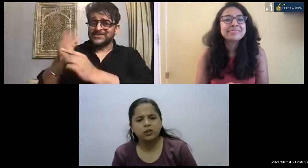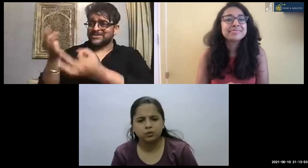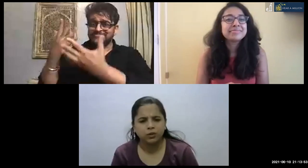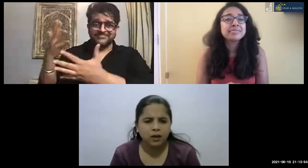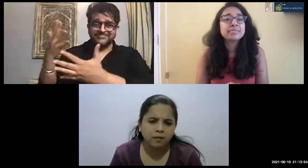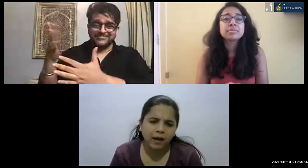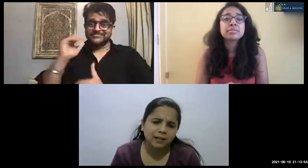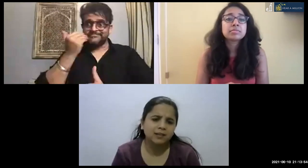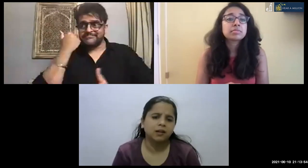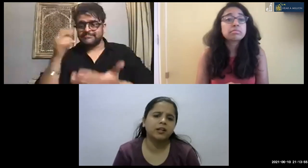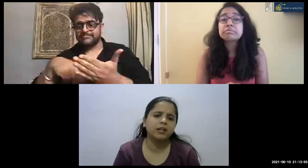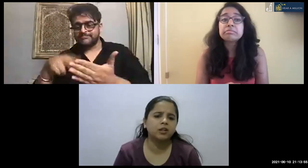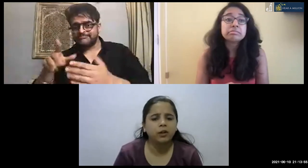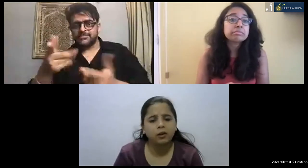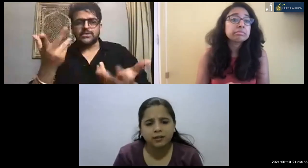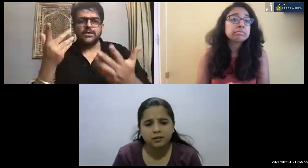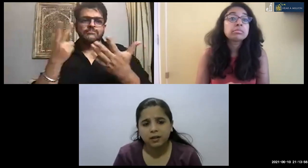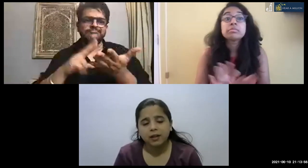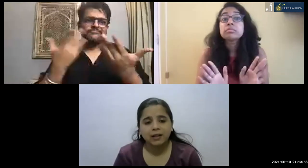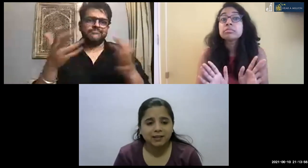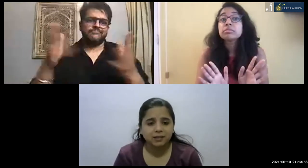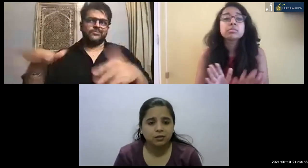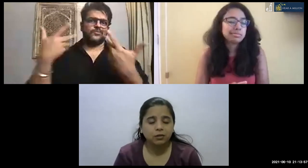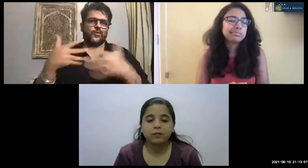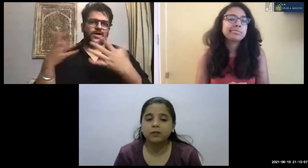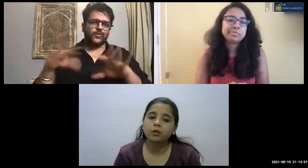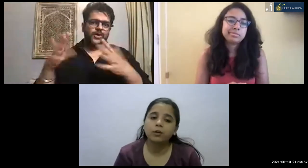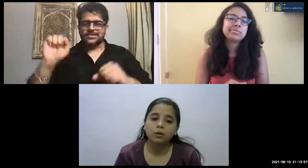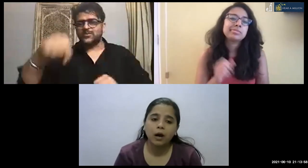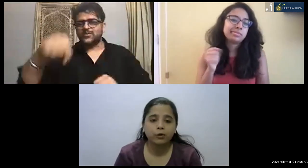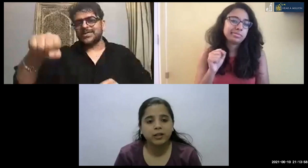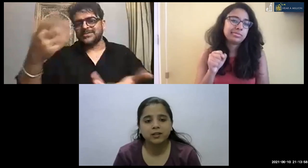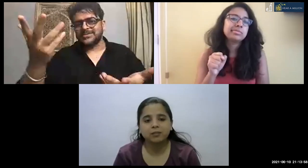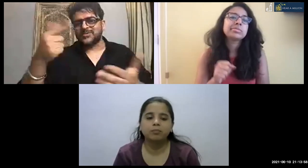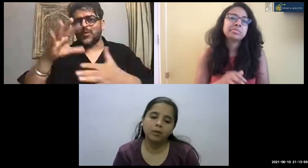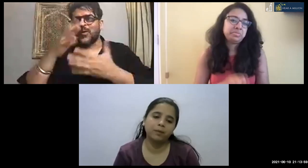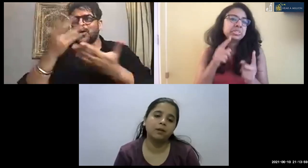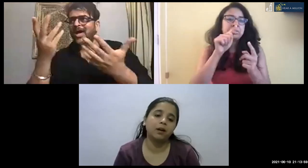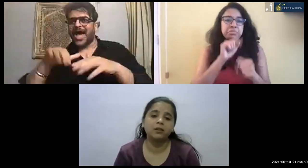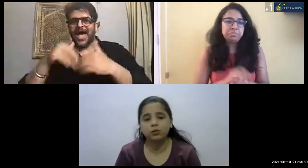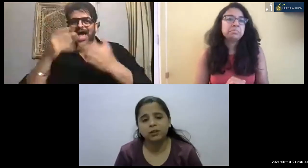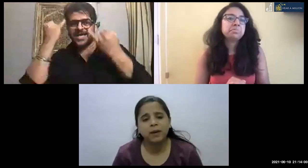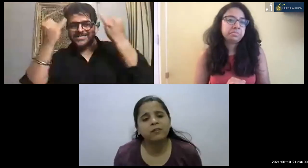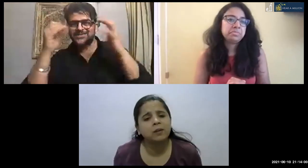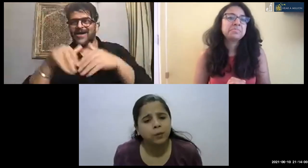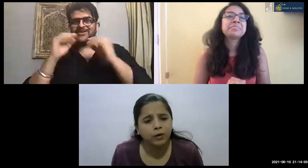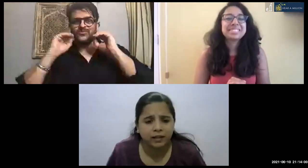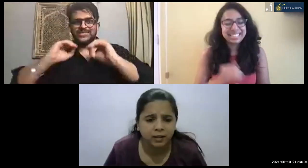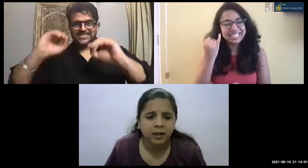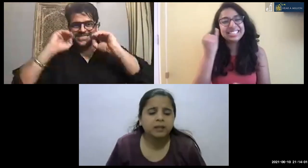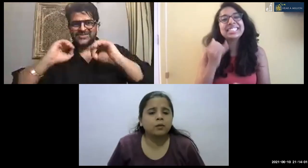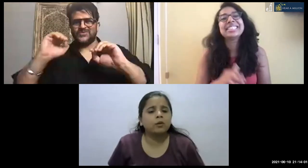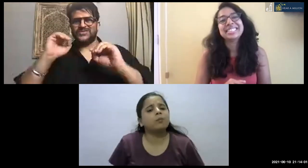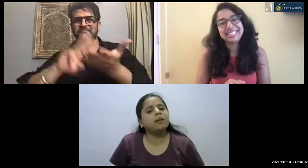be an issue while teaching on the online classes. So if they don't know how to teach, then the students might feel bored